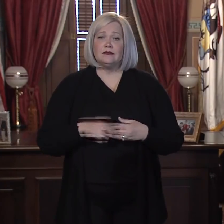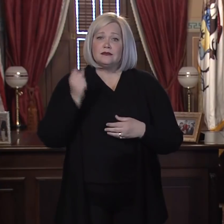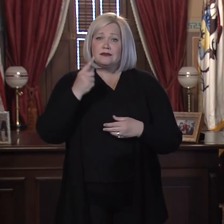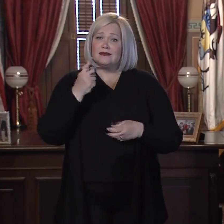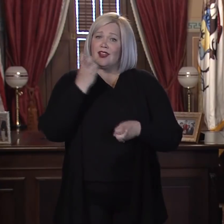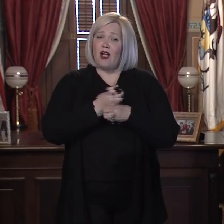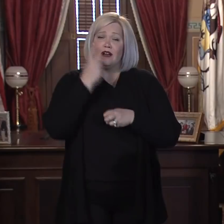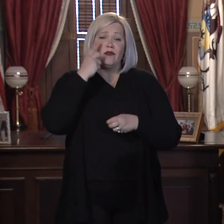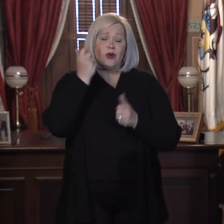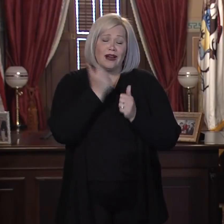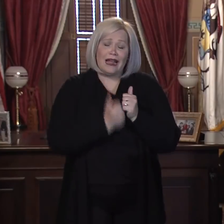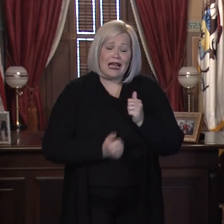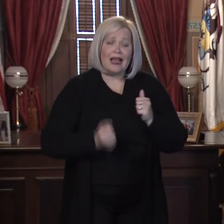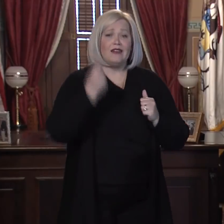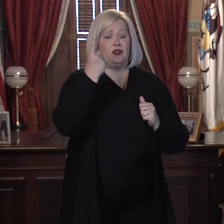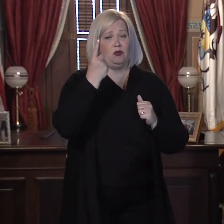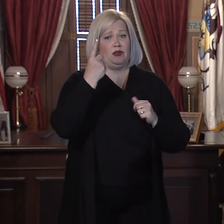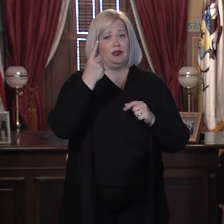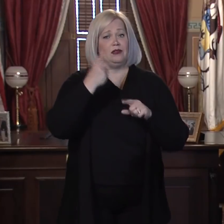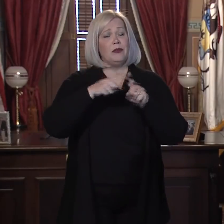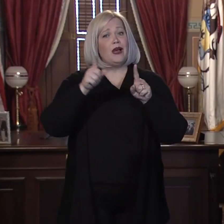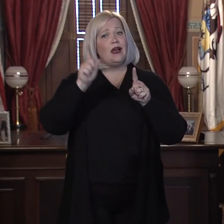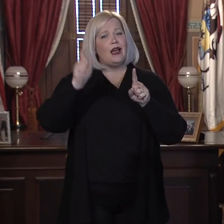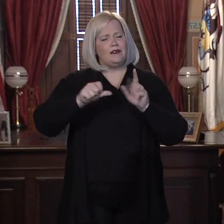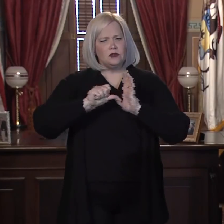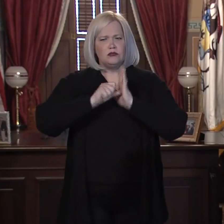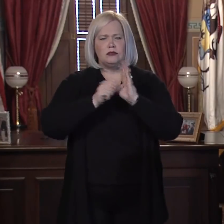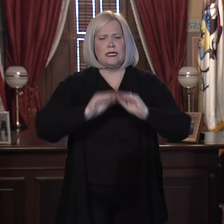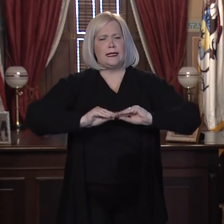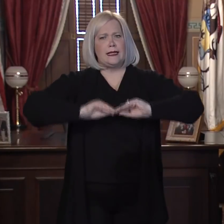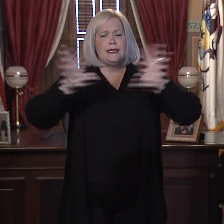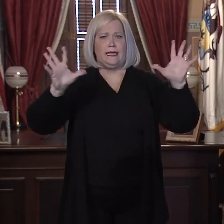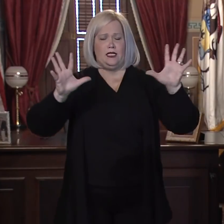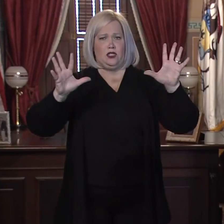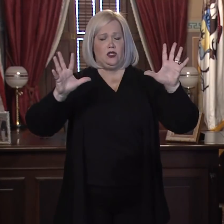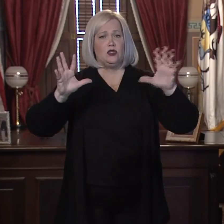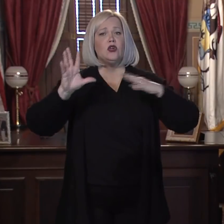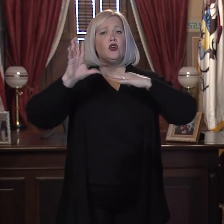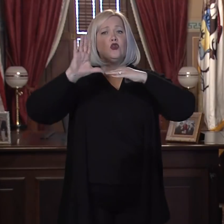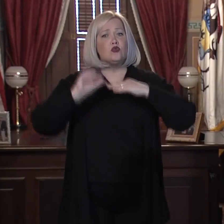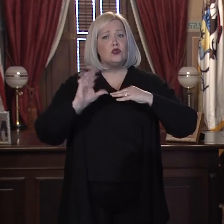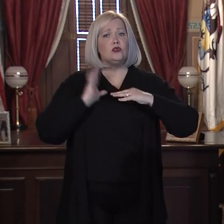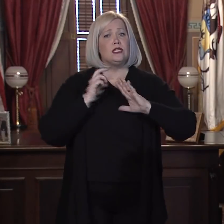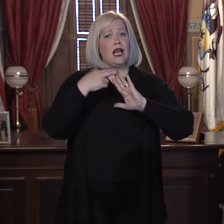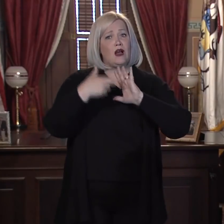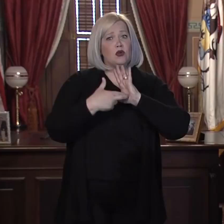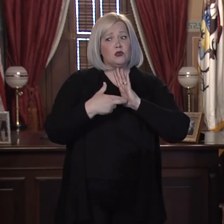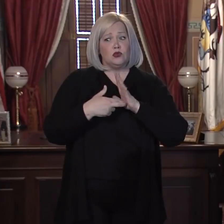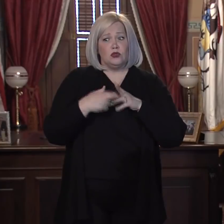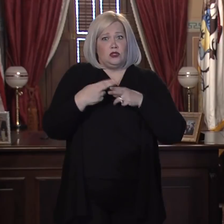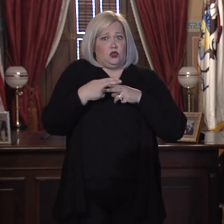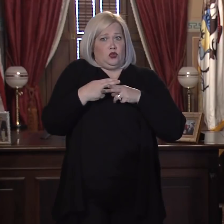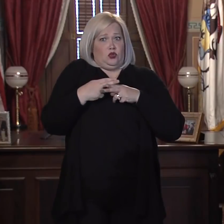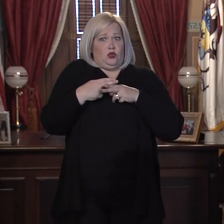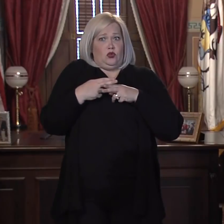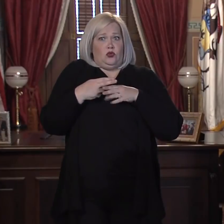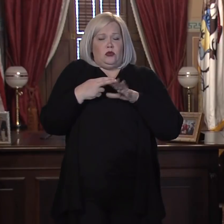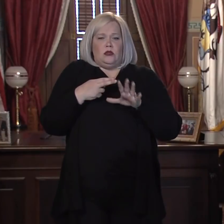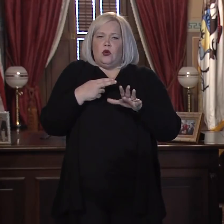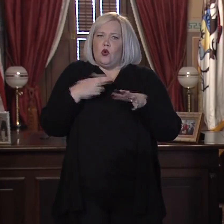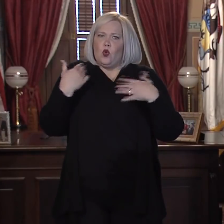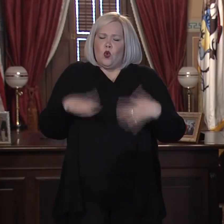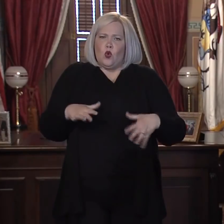on everyone, I want to be clear. Easing up on social distancing measures too soon would be